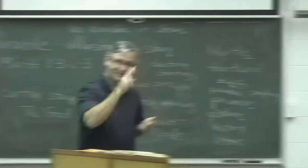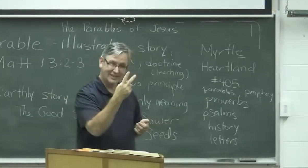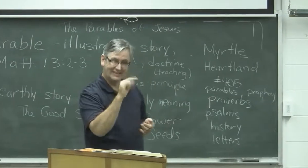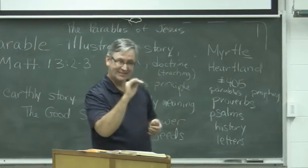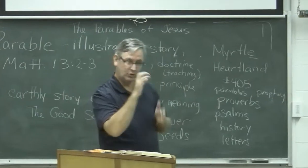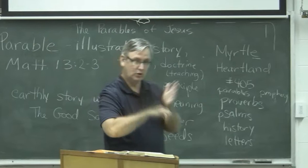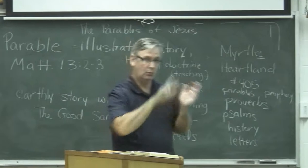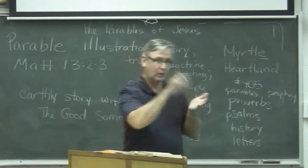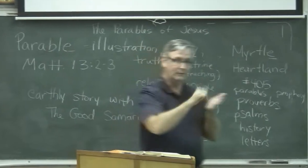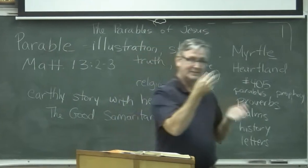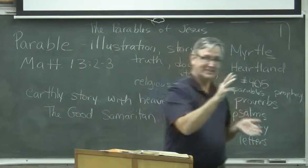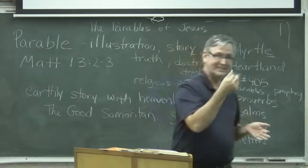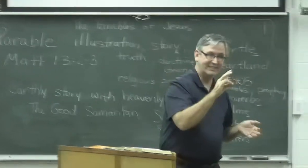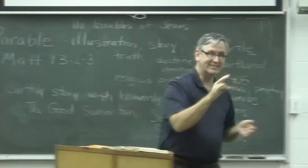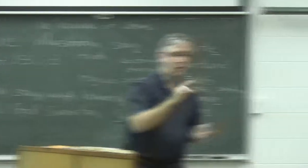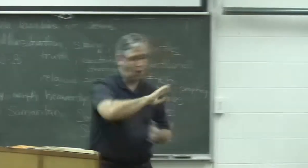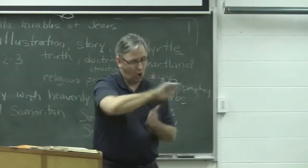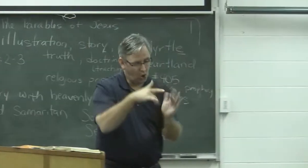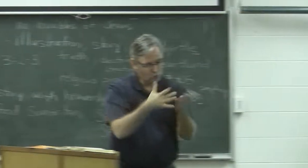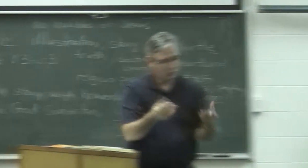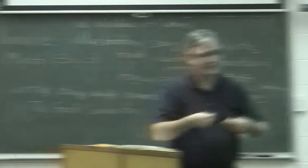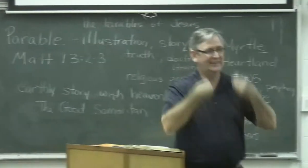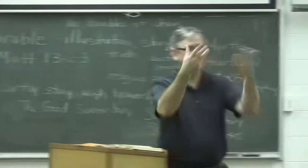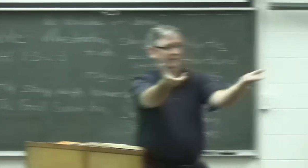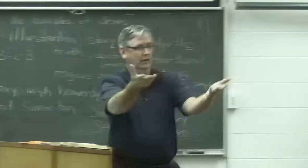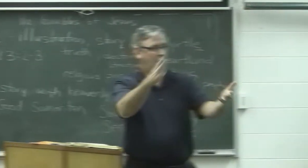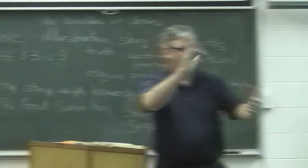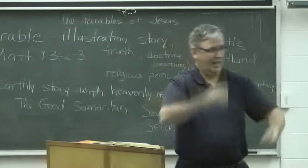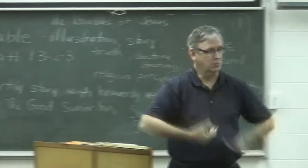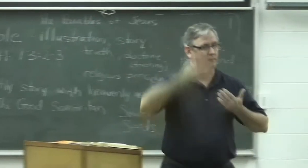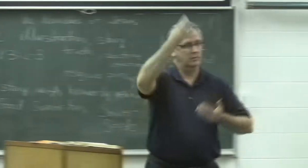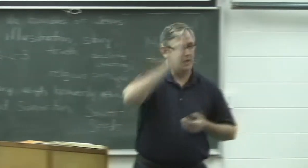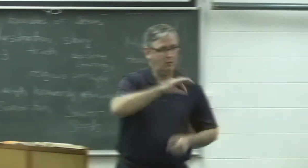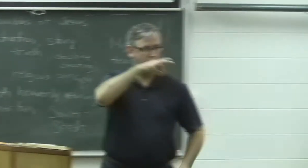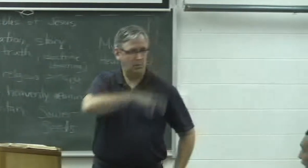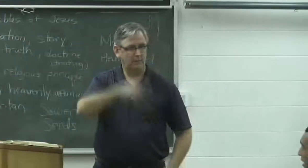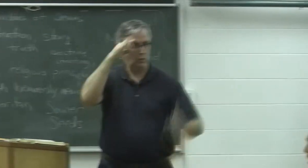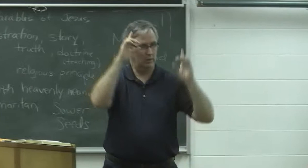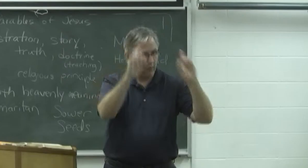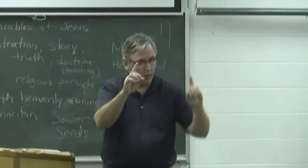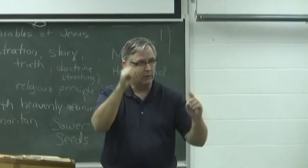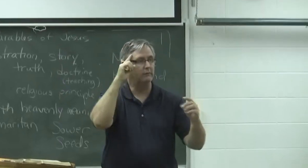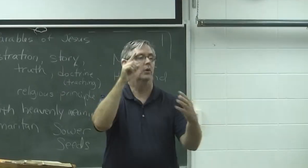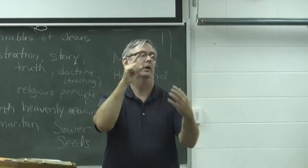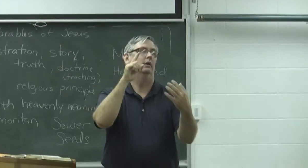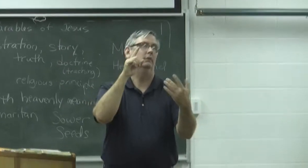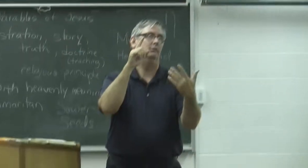You remember 2 Timothy chapter 3, verses 16 and 17 says, all scripture is given by the inspiration of God and is profitable for doctrine,